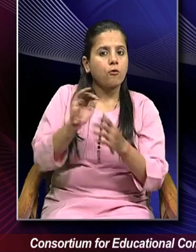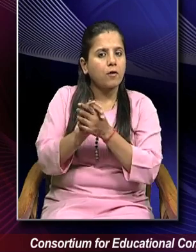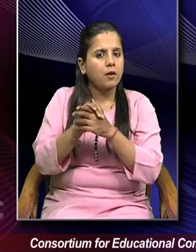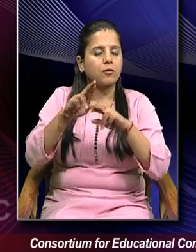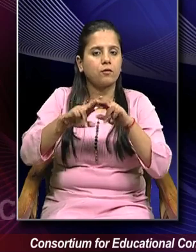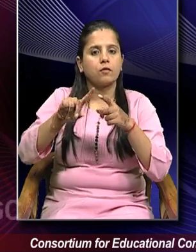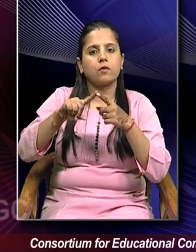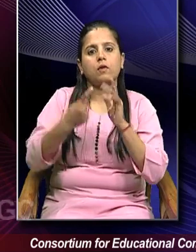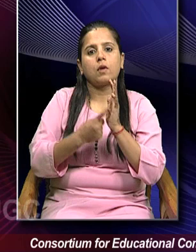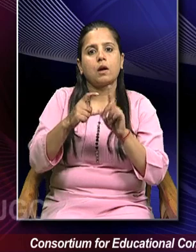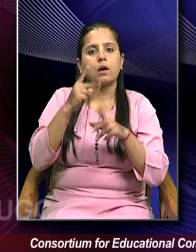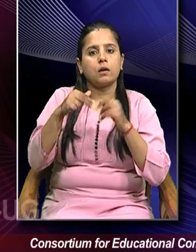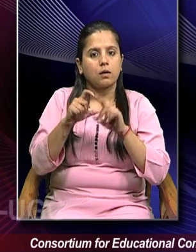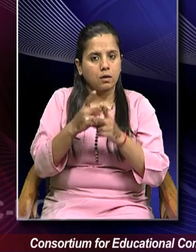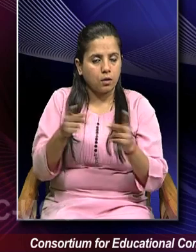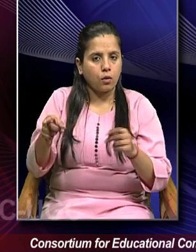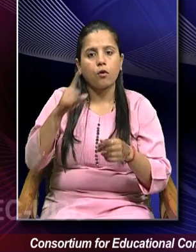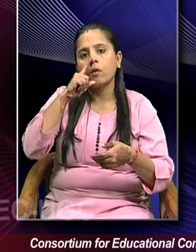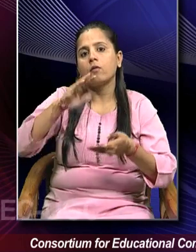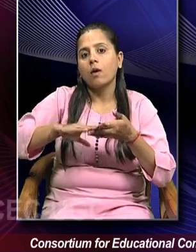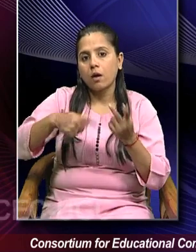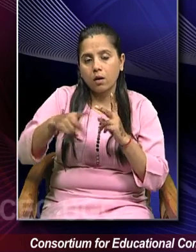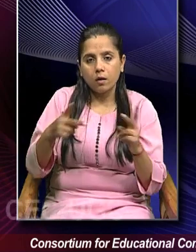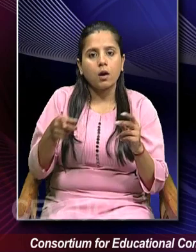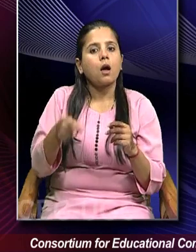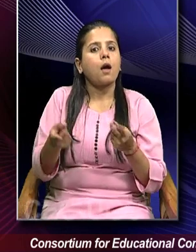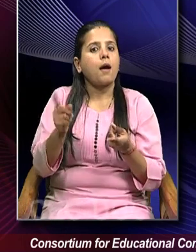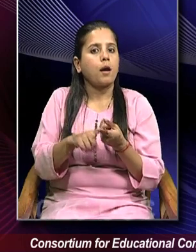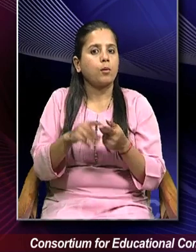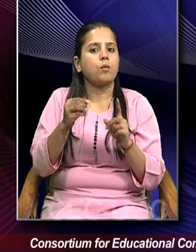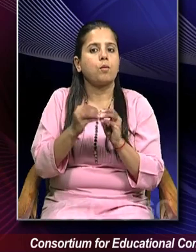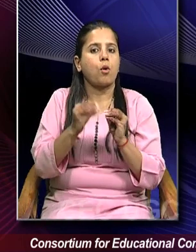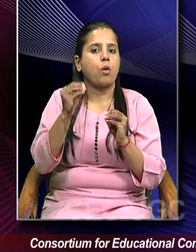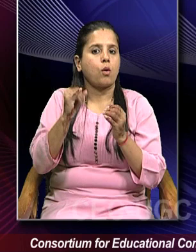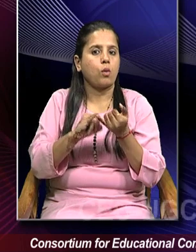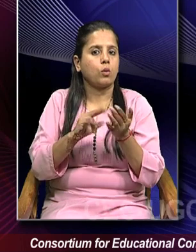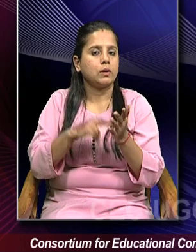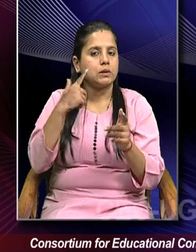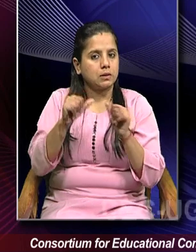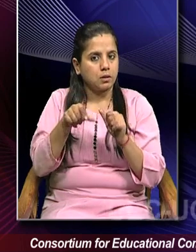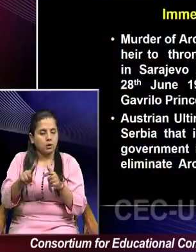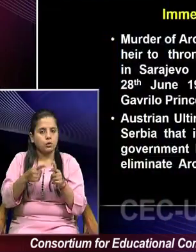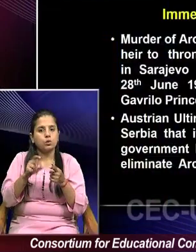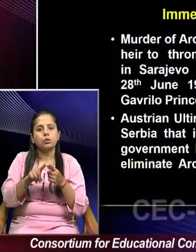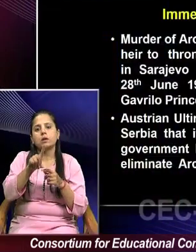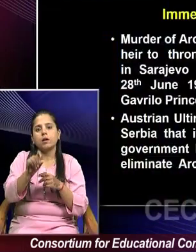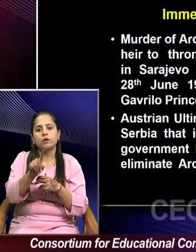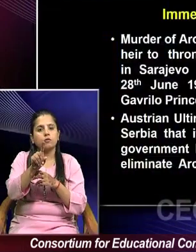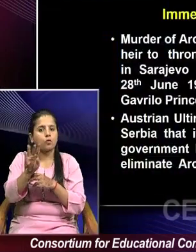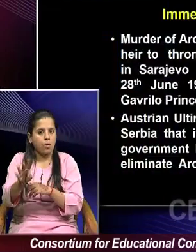Ferdinand and his wife in Sarajevo, which was the capital of Bosnia, in June 1914